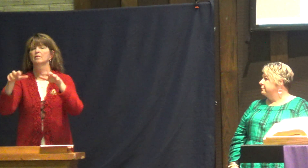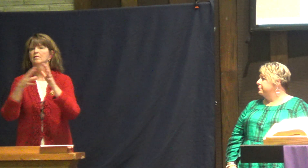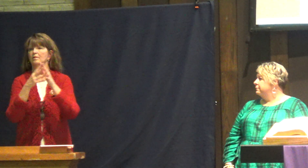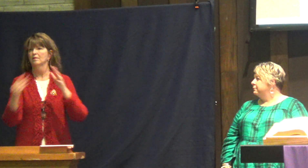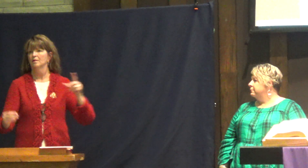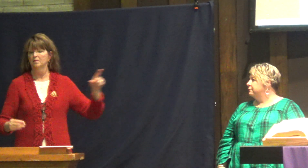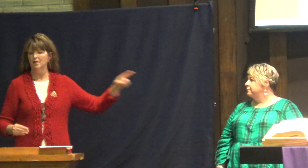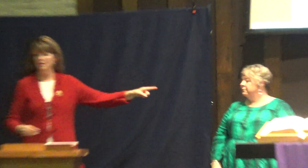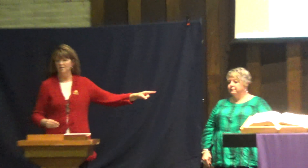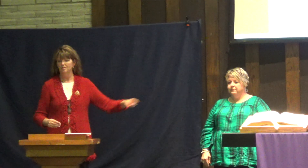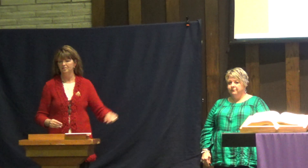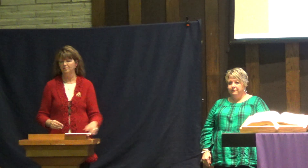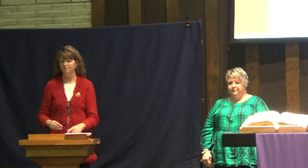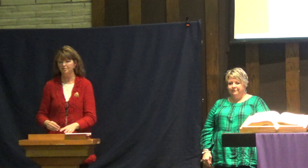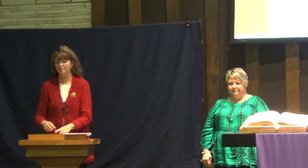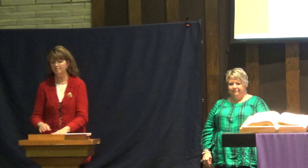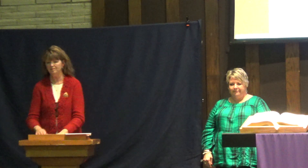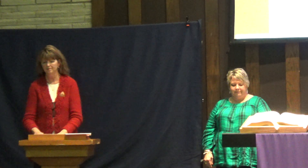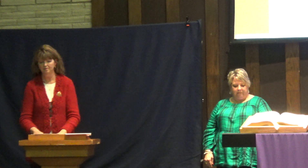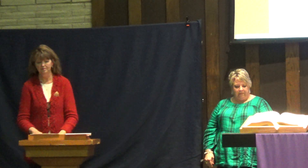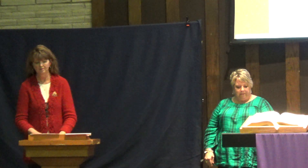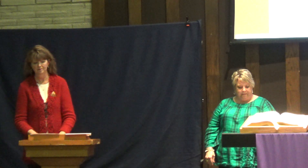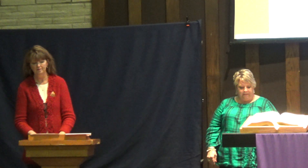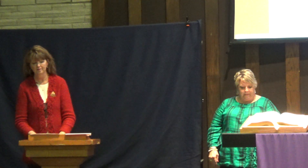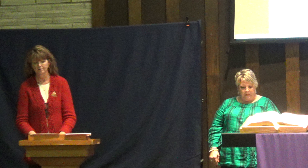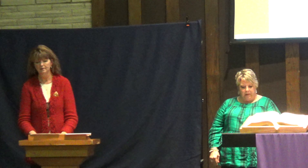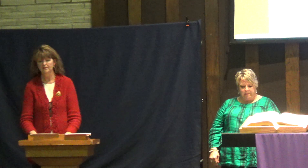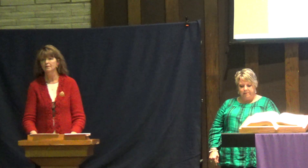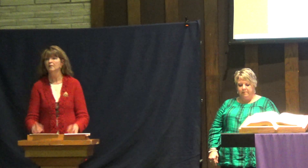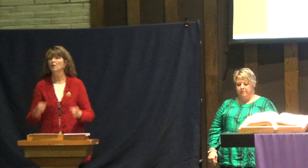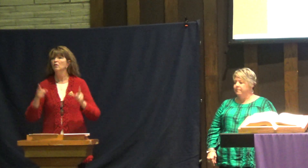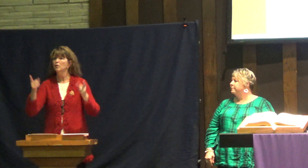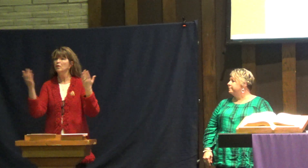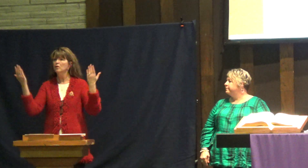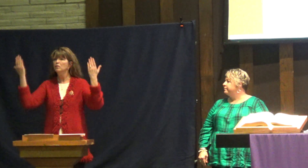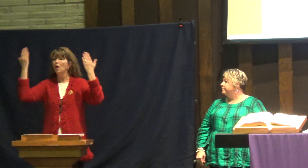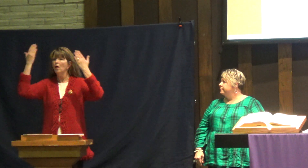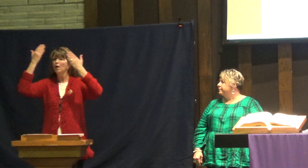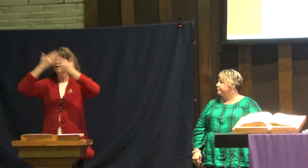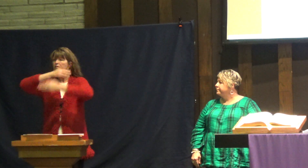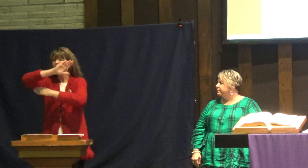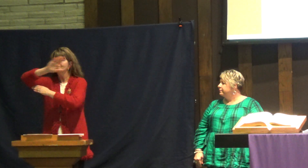I'll be the leader, and then you all follow Cindy.